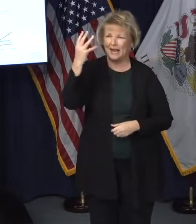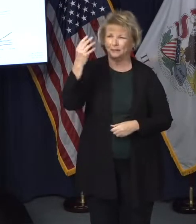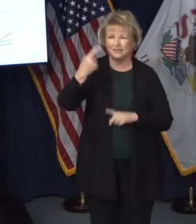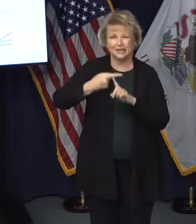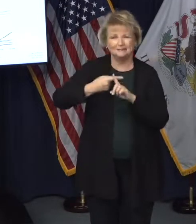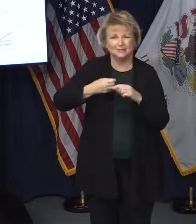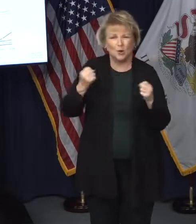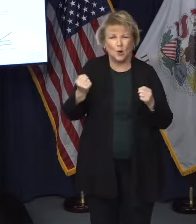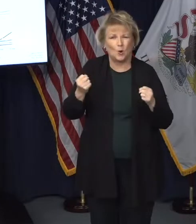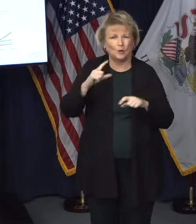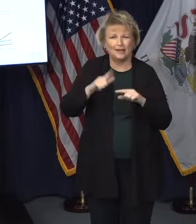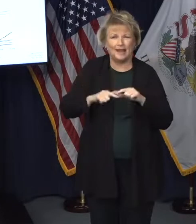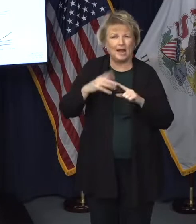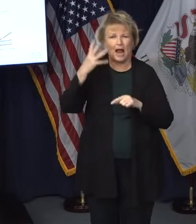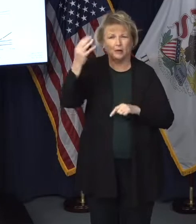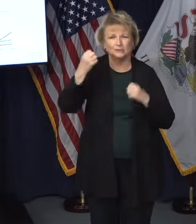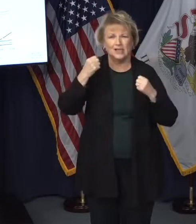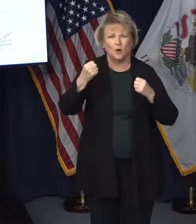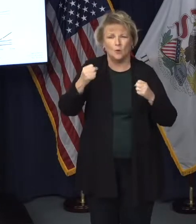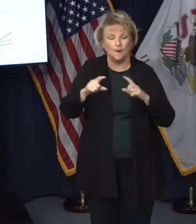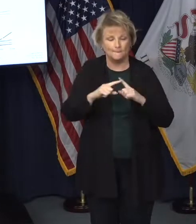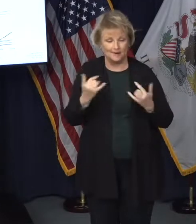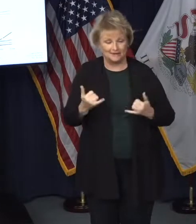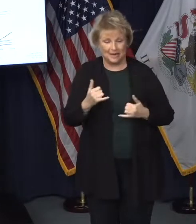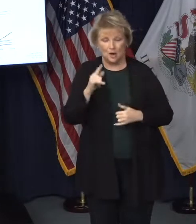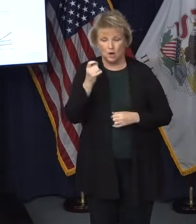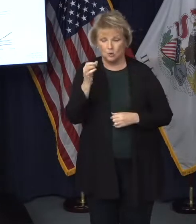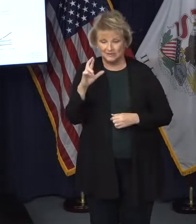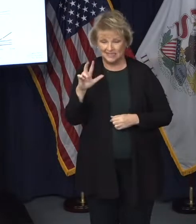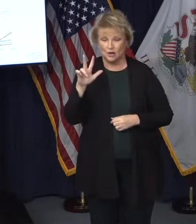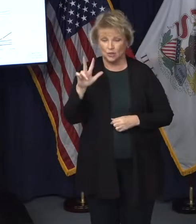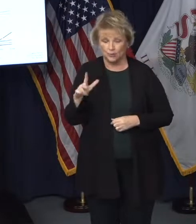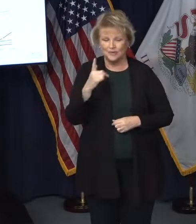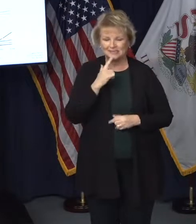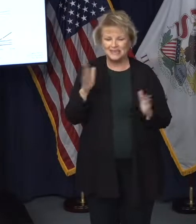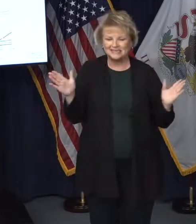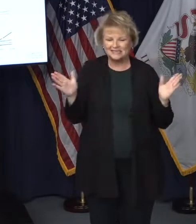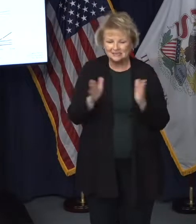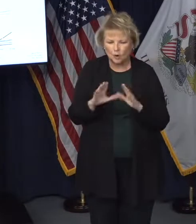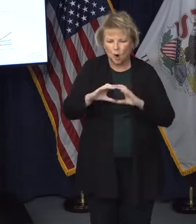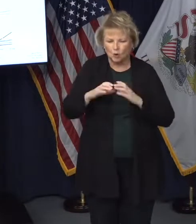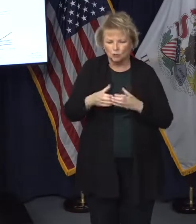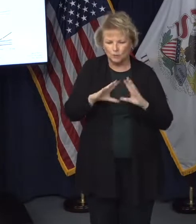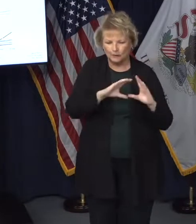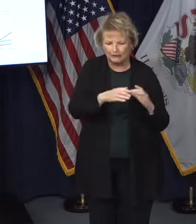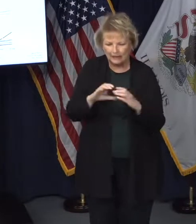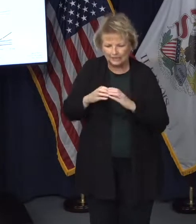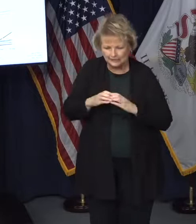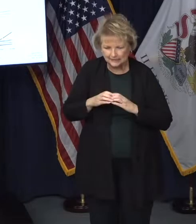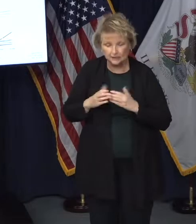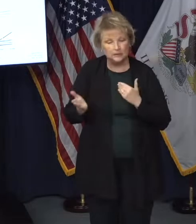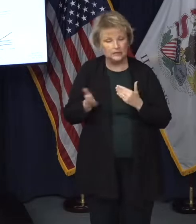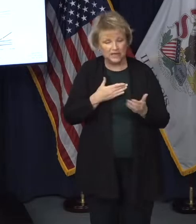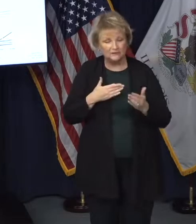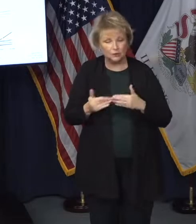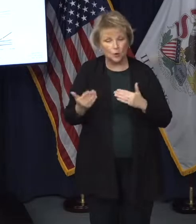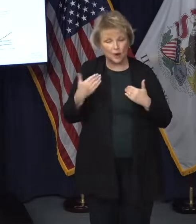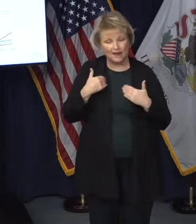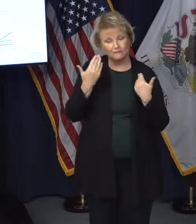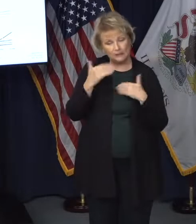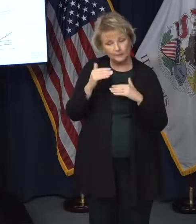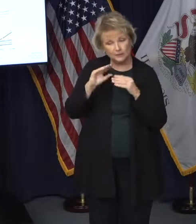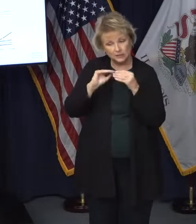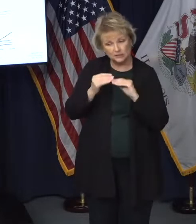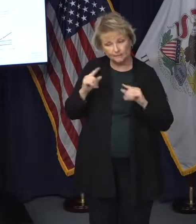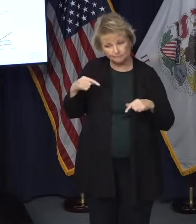outside, the new rules, the Tier 3 means small group classes. Even though they've done limited capacity,